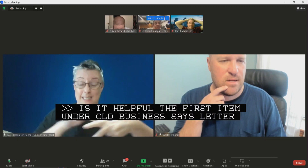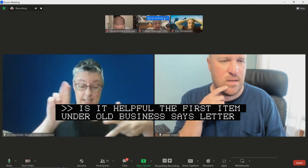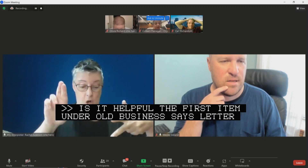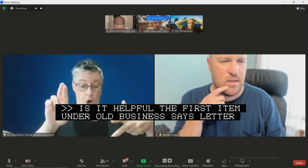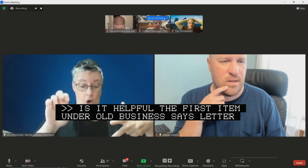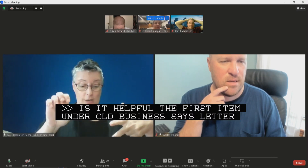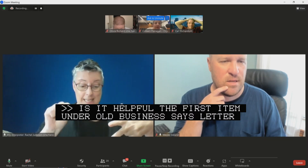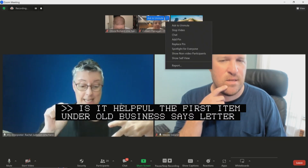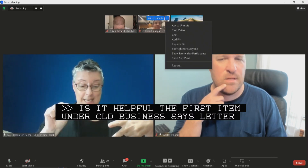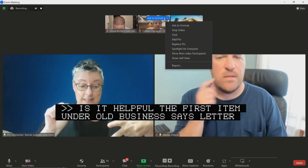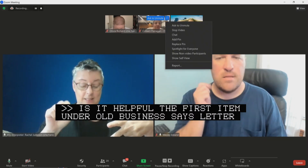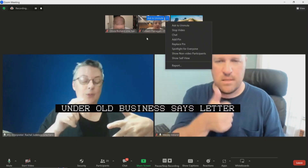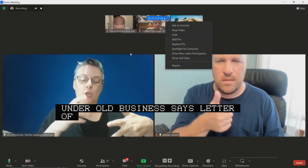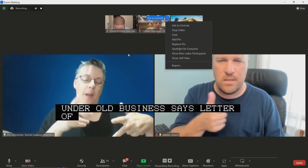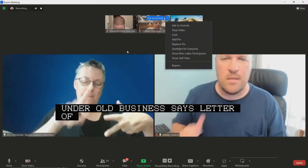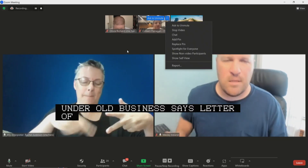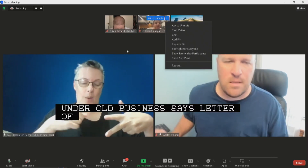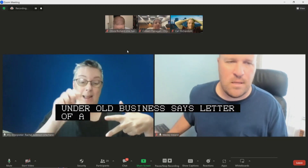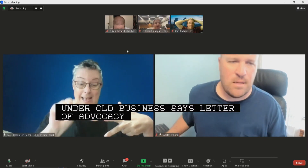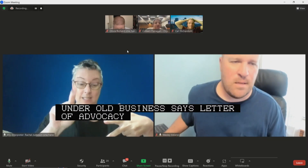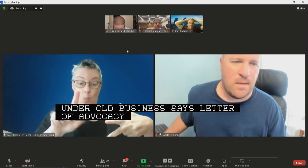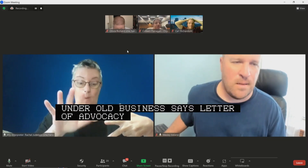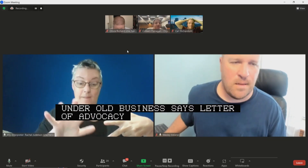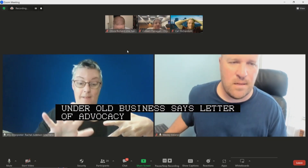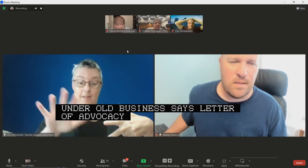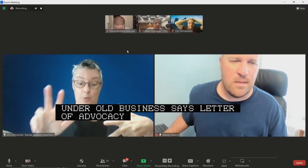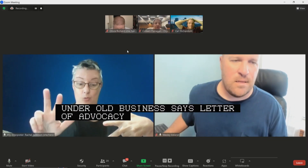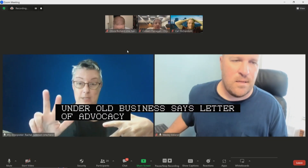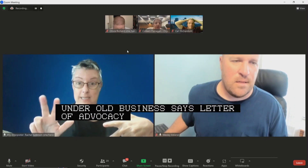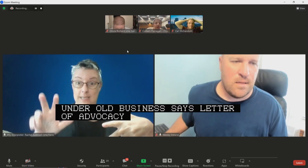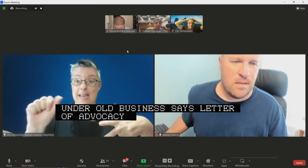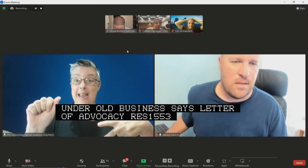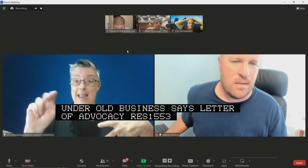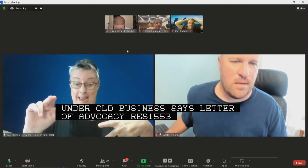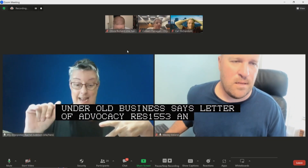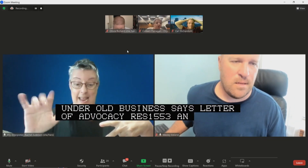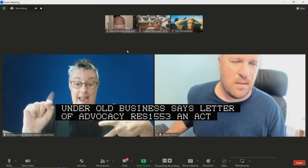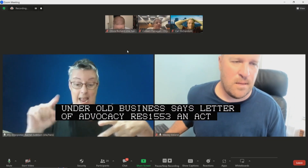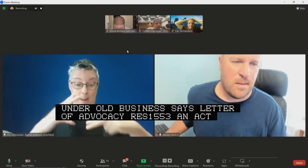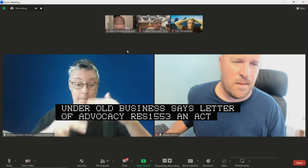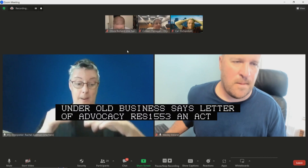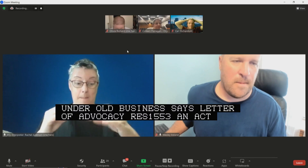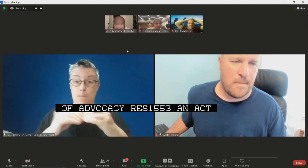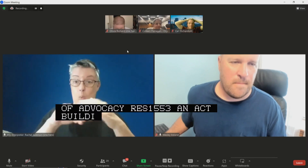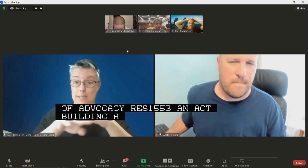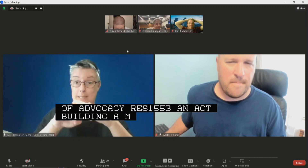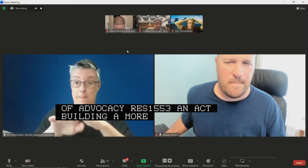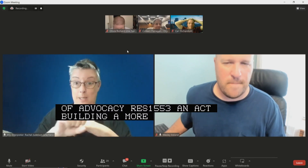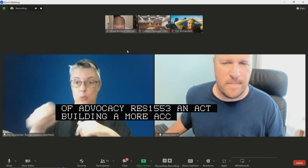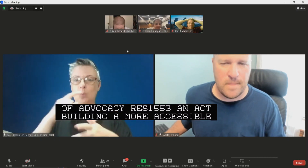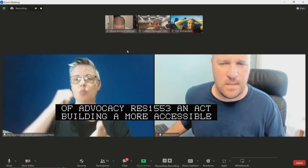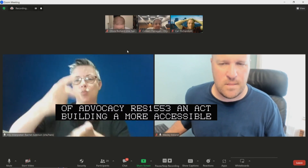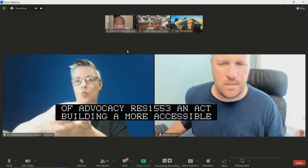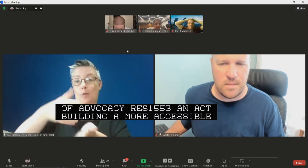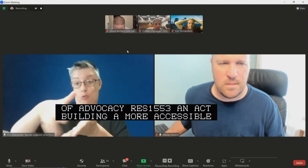RES 1153, an act building a more accessible Massachusetts, approval of draft.